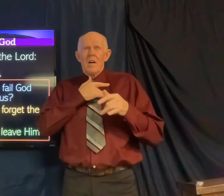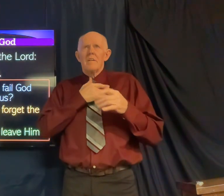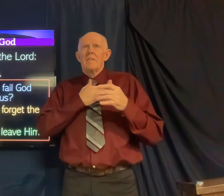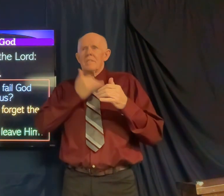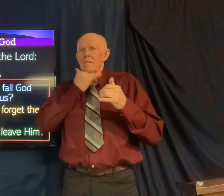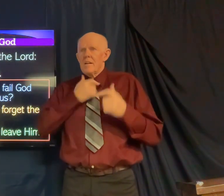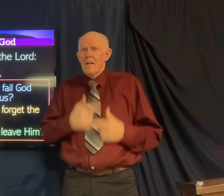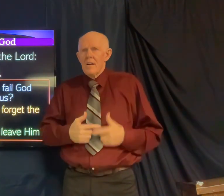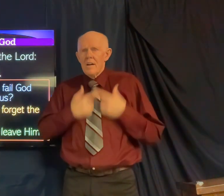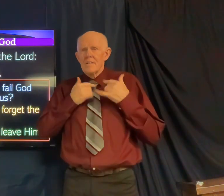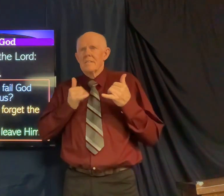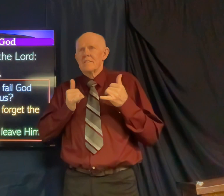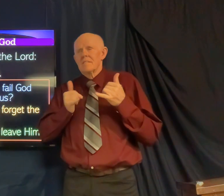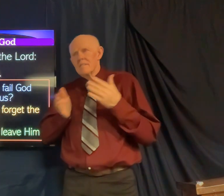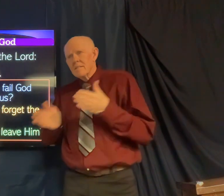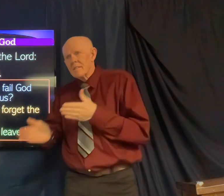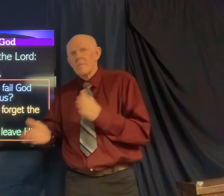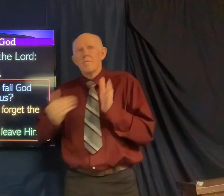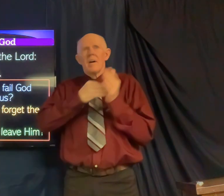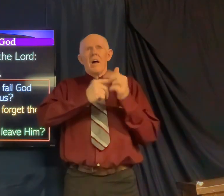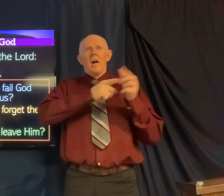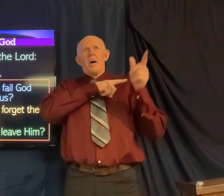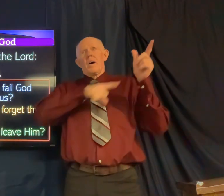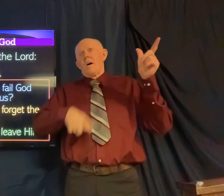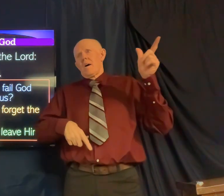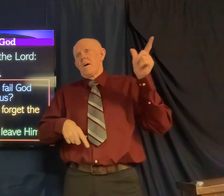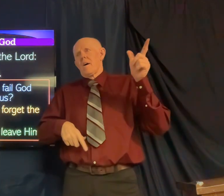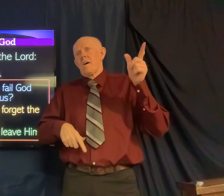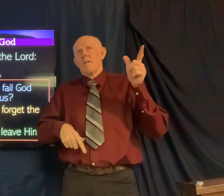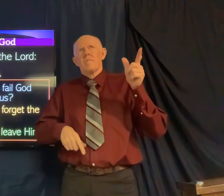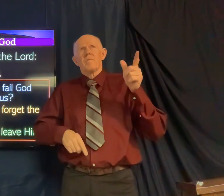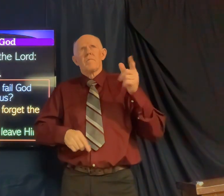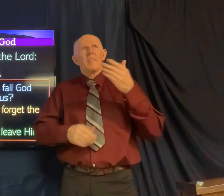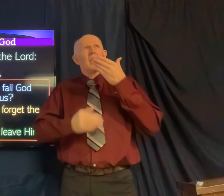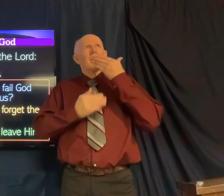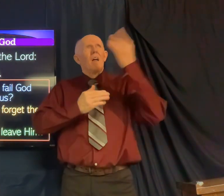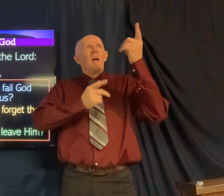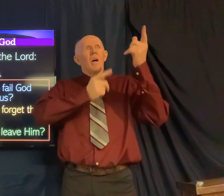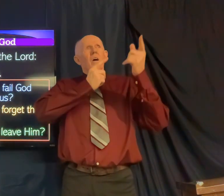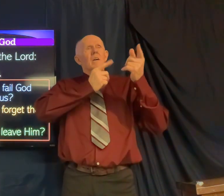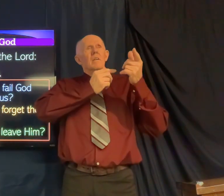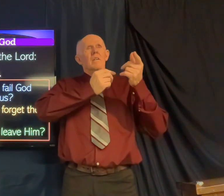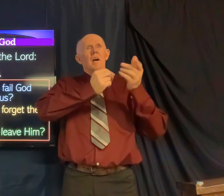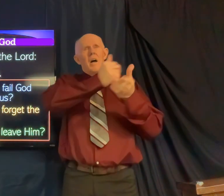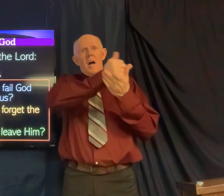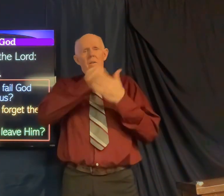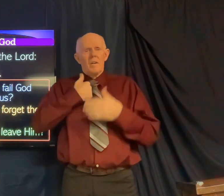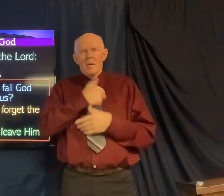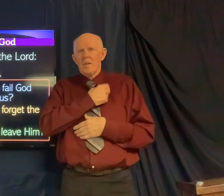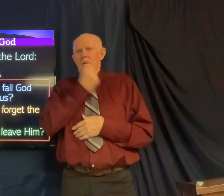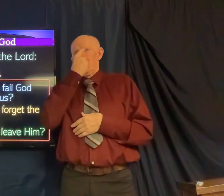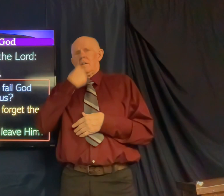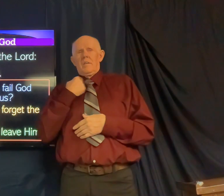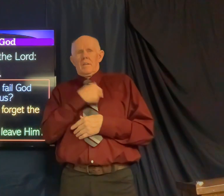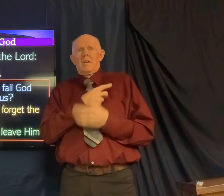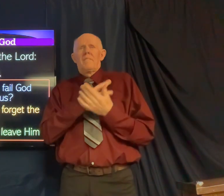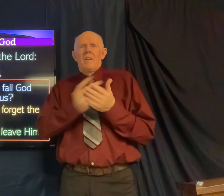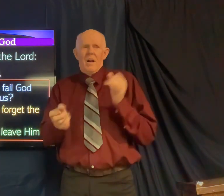We need to test our hearts and see. And if we've strayed away, come back to the Lord. He will help